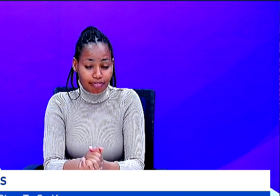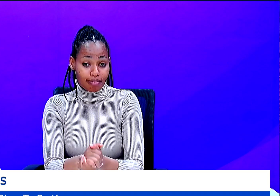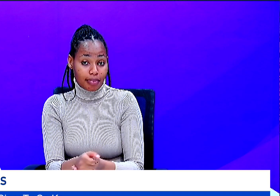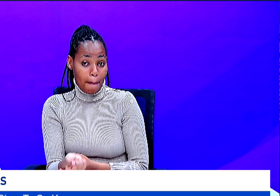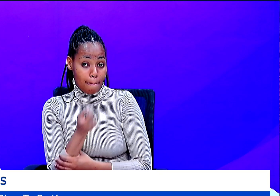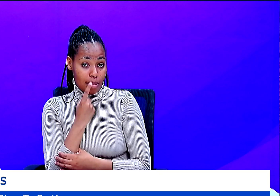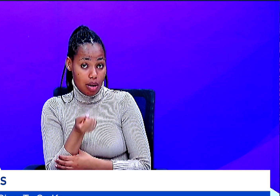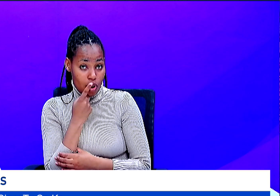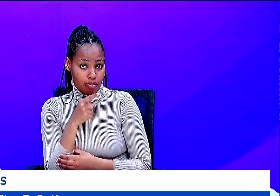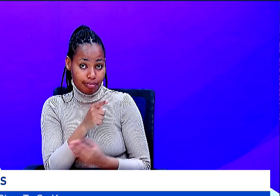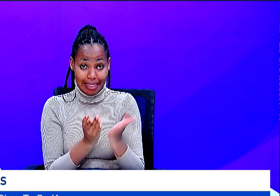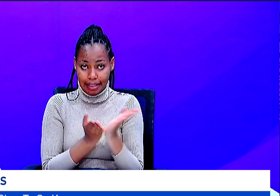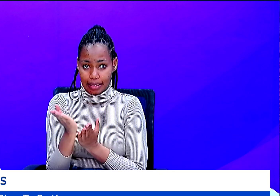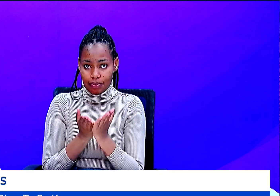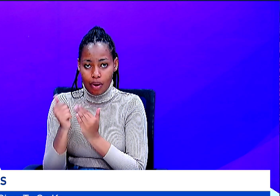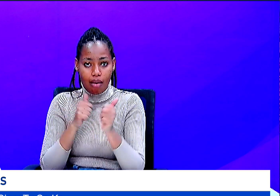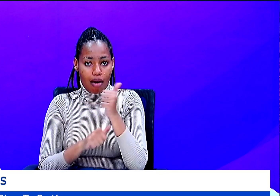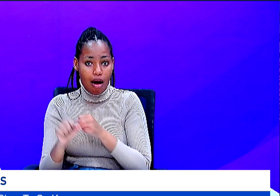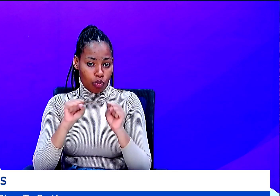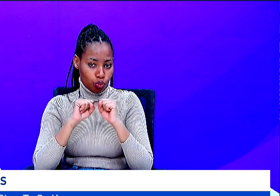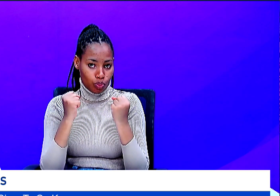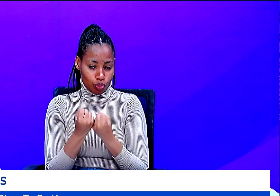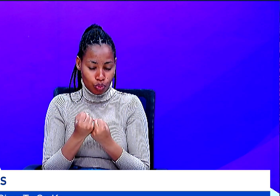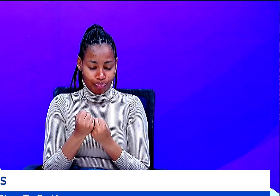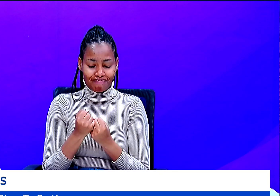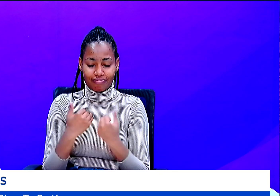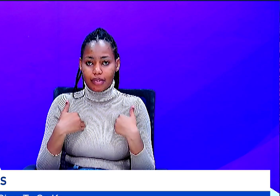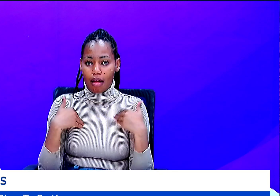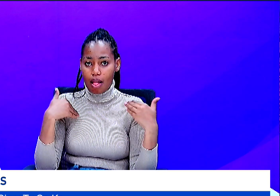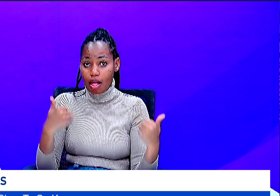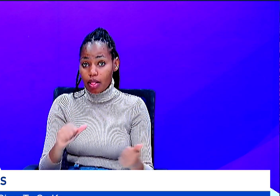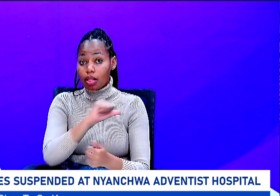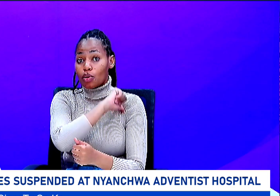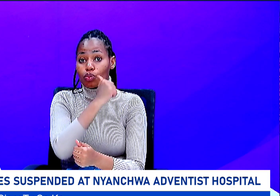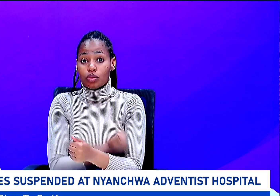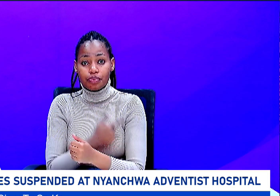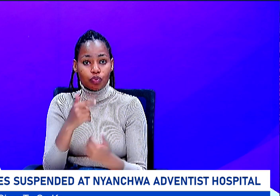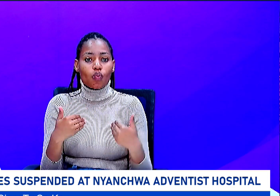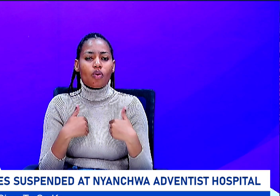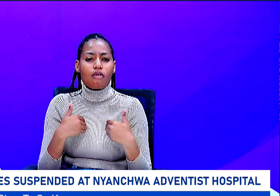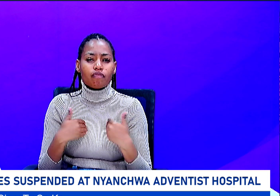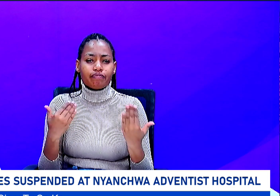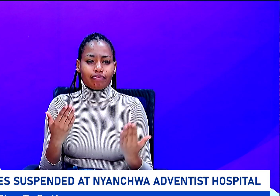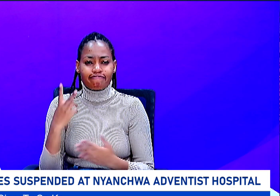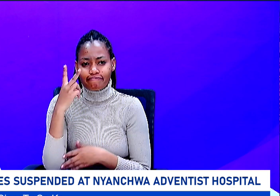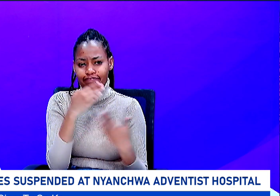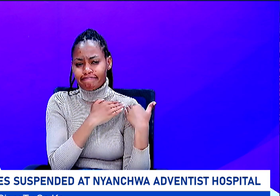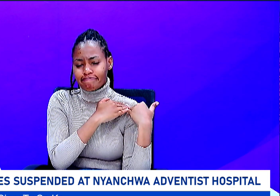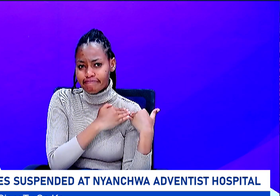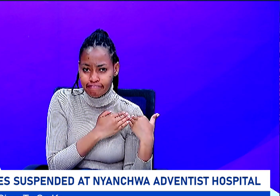Other news. Medical services under the Social Health Authority, SHA, have been suspended